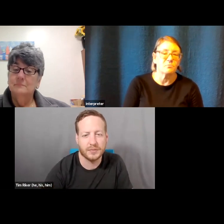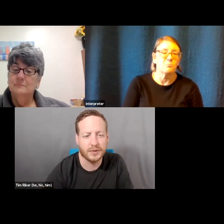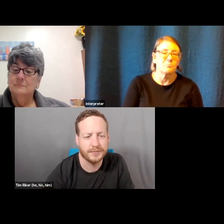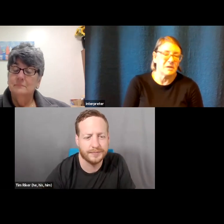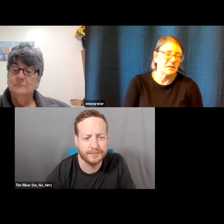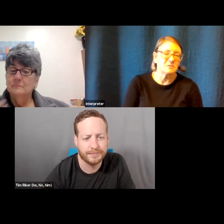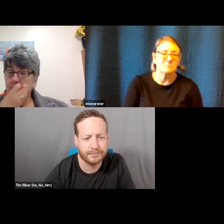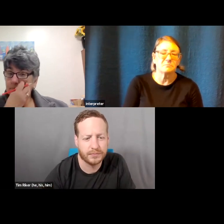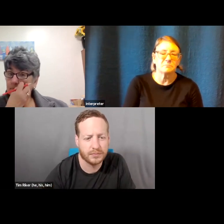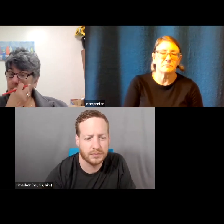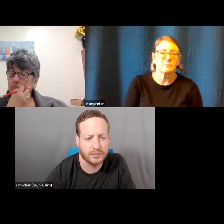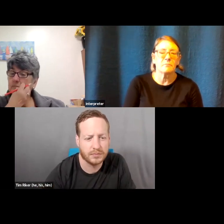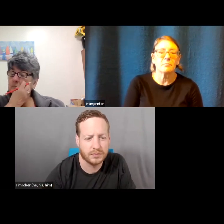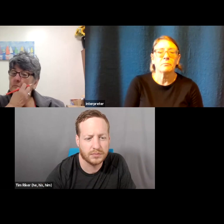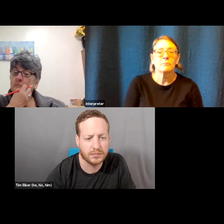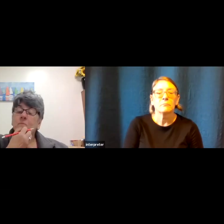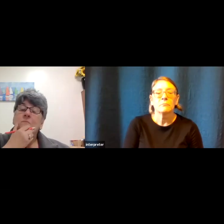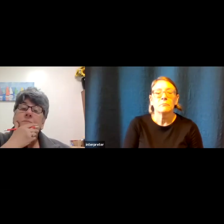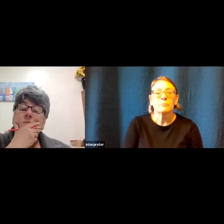these meetings.